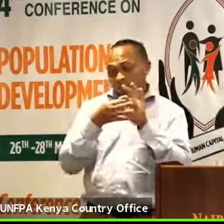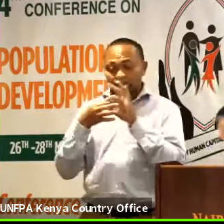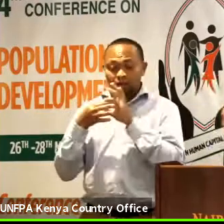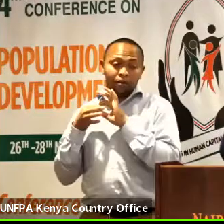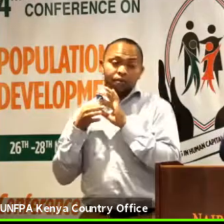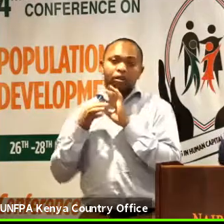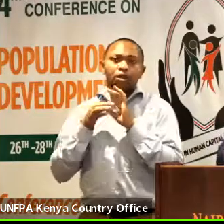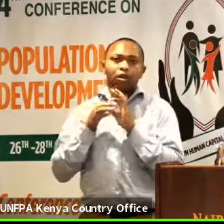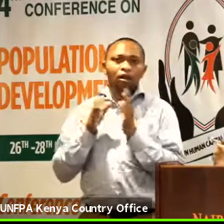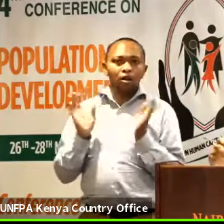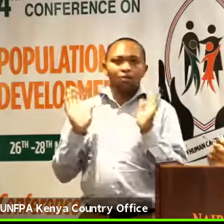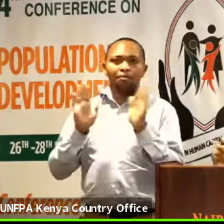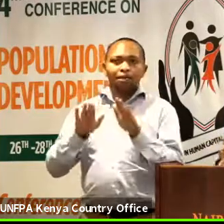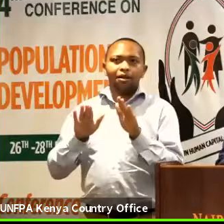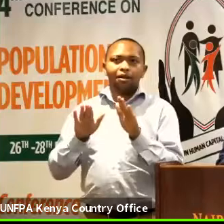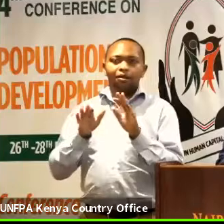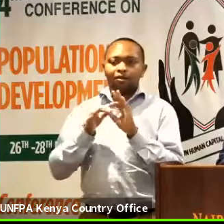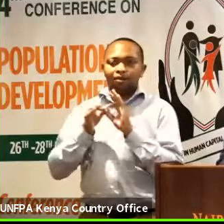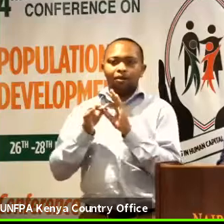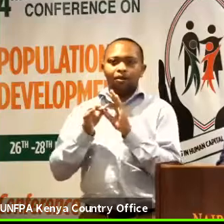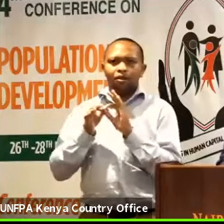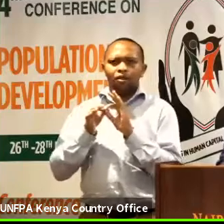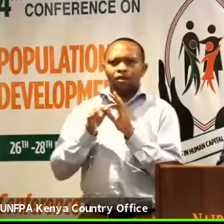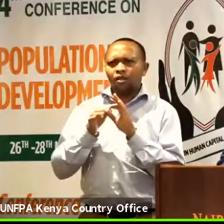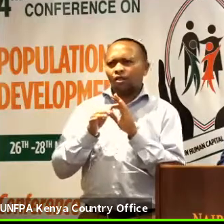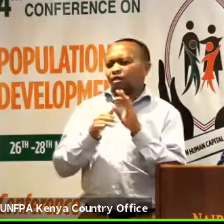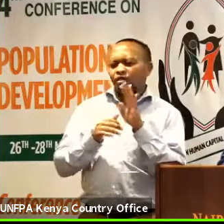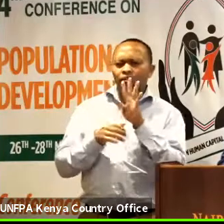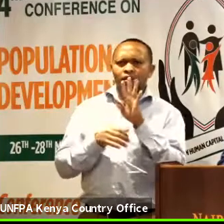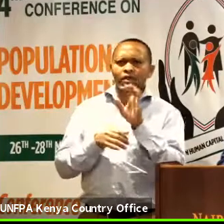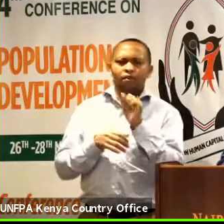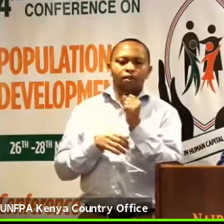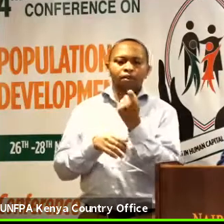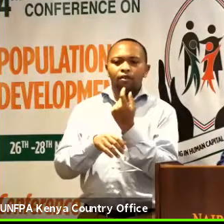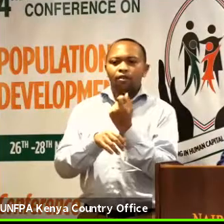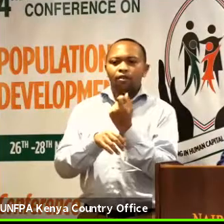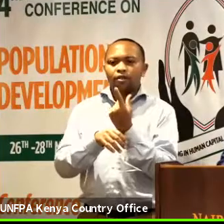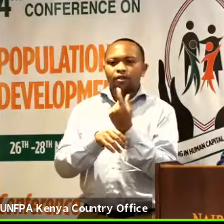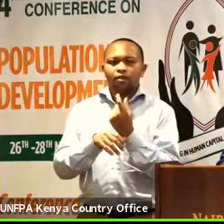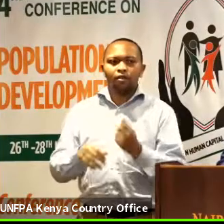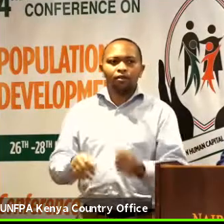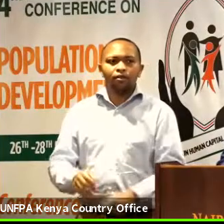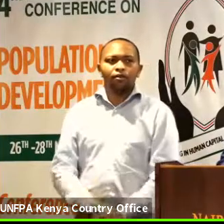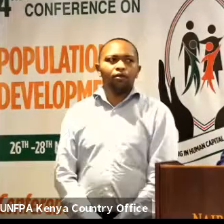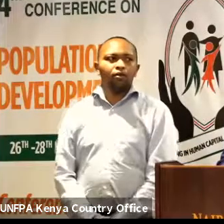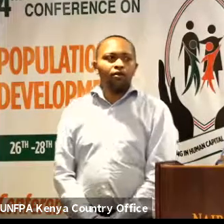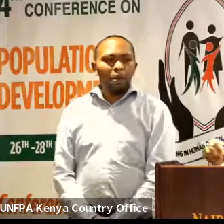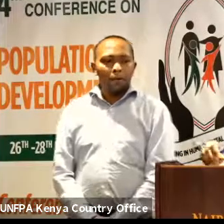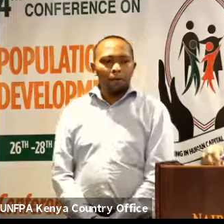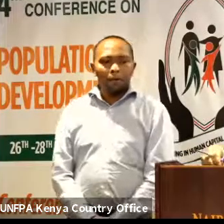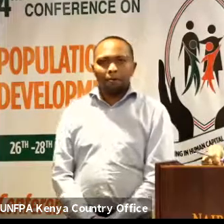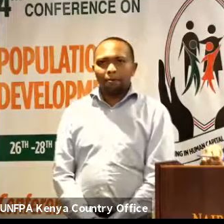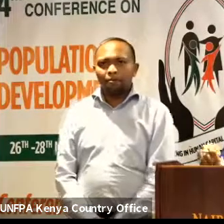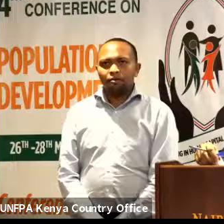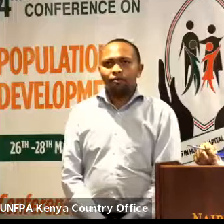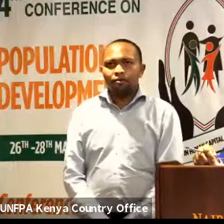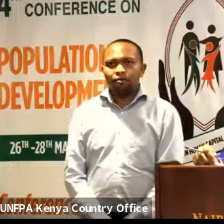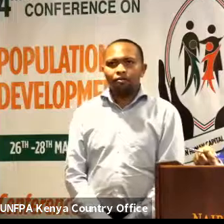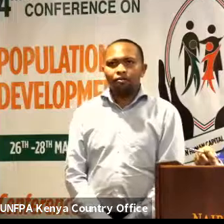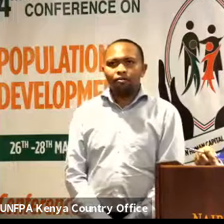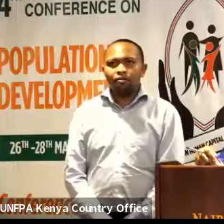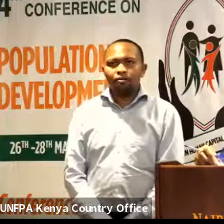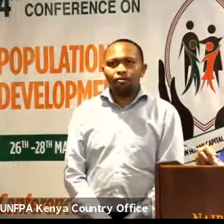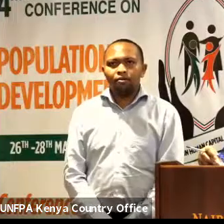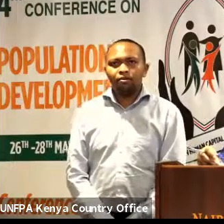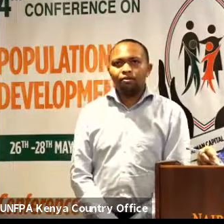respective sections will come back and join us here. The next 45 seconds. Okay. Thank you. Me, I'll leave as I told you earlier. Thank